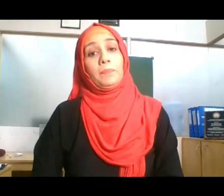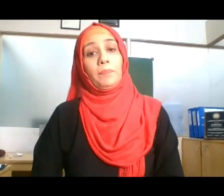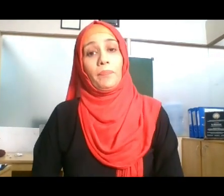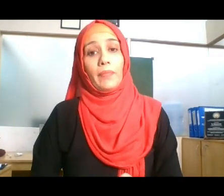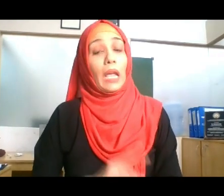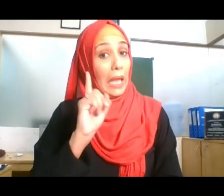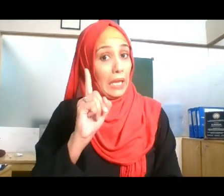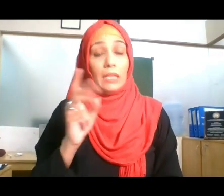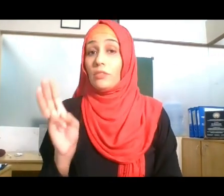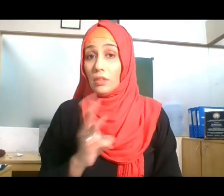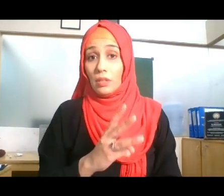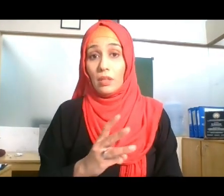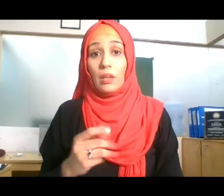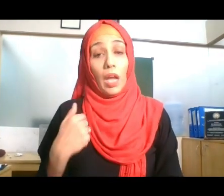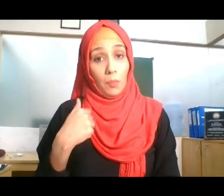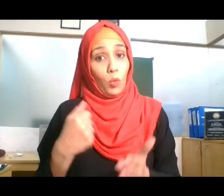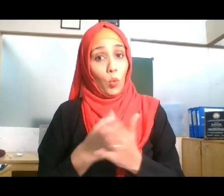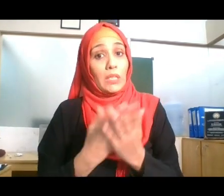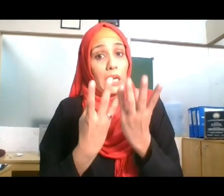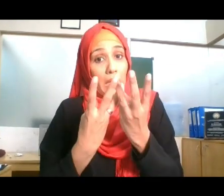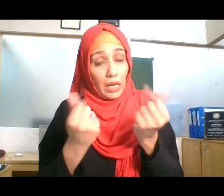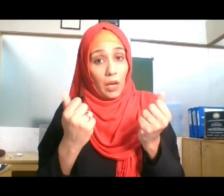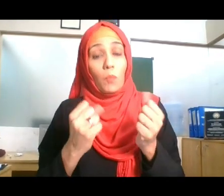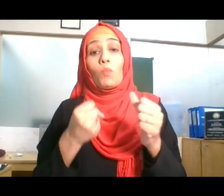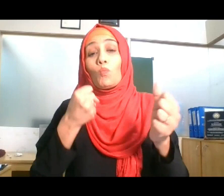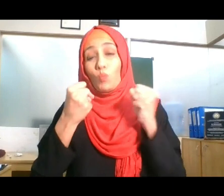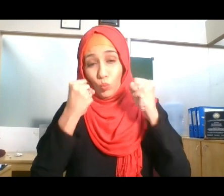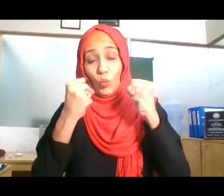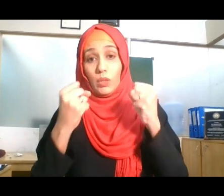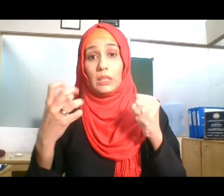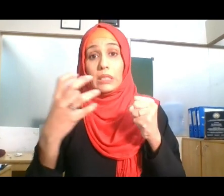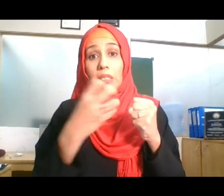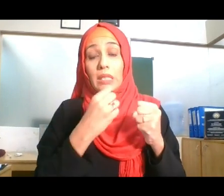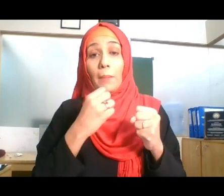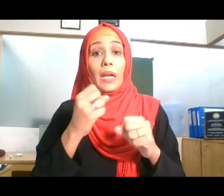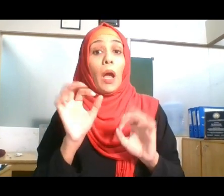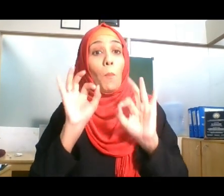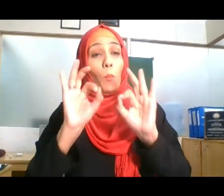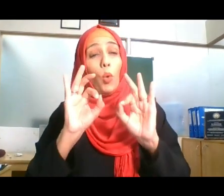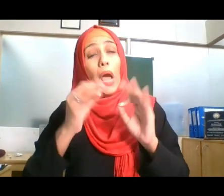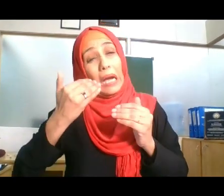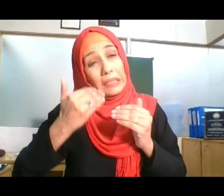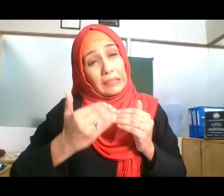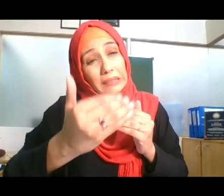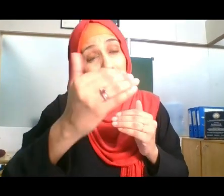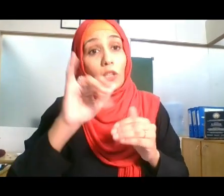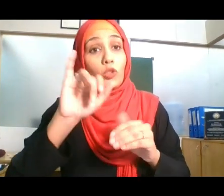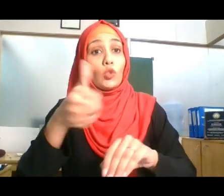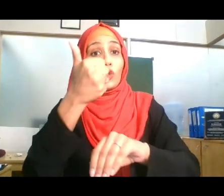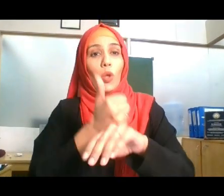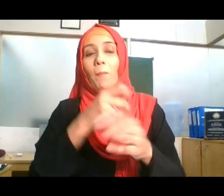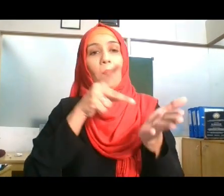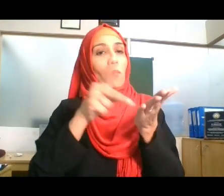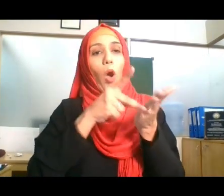are overcome, then you have the challenge of sustainable employment because there are no policies that are in place at